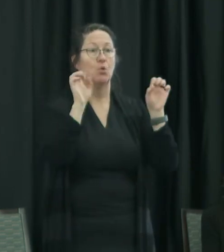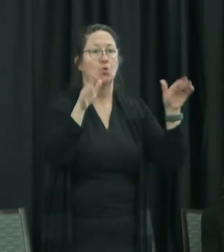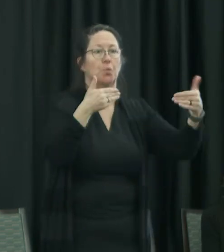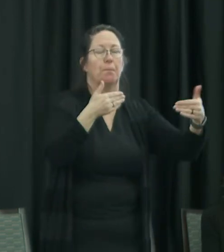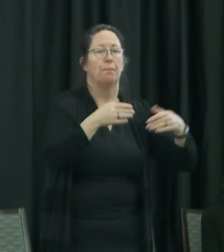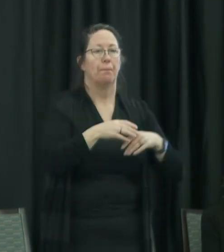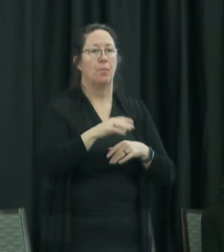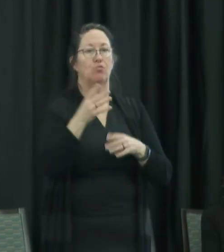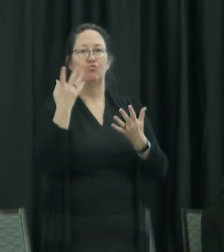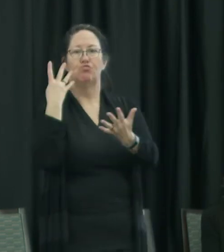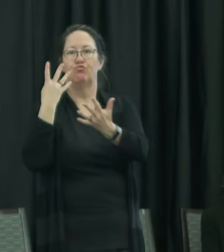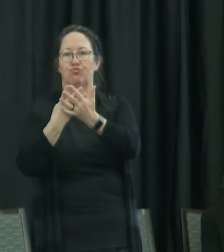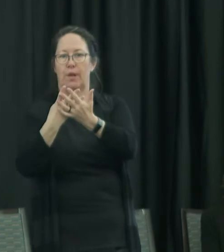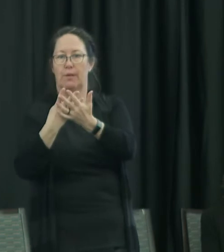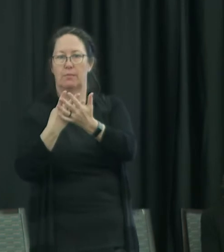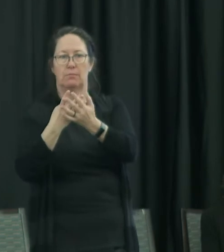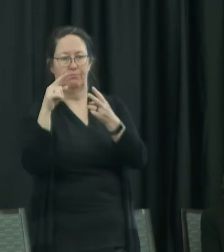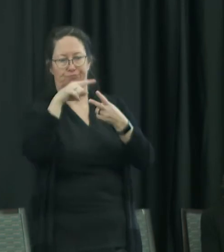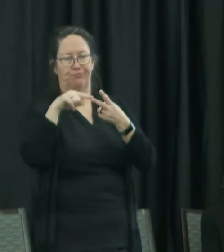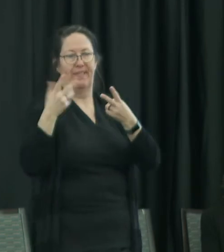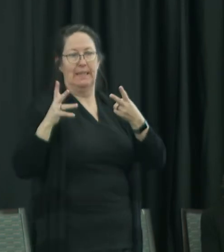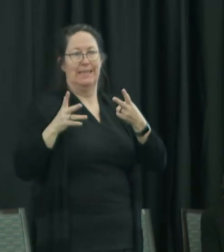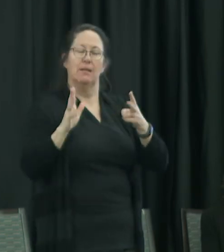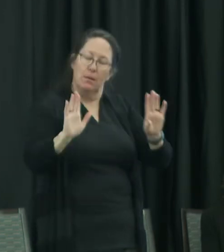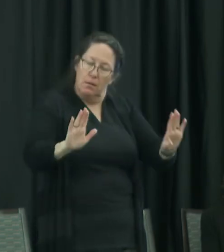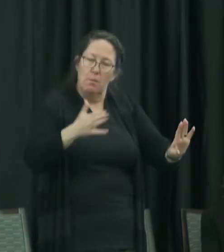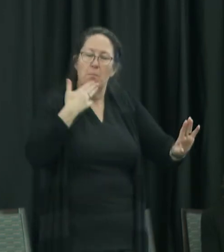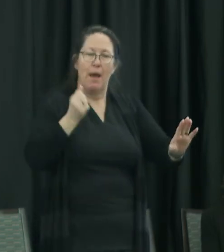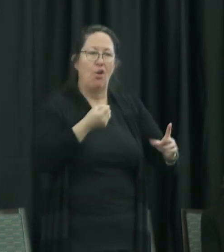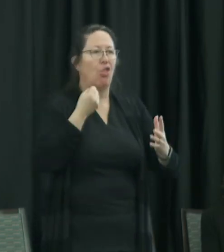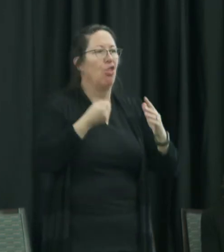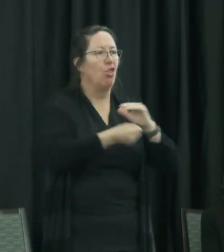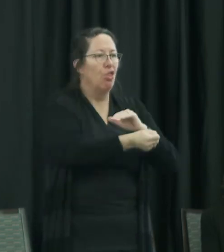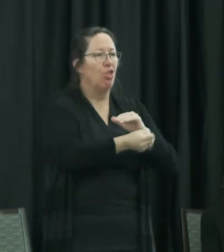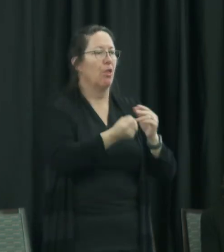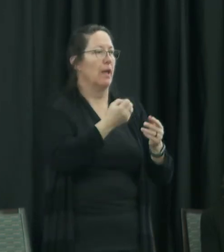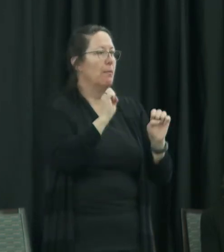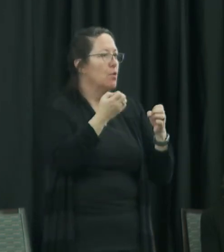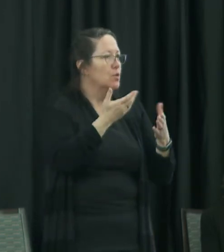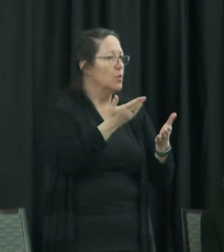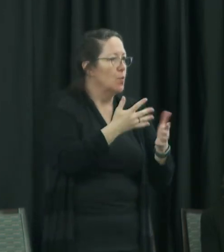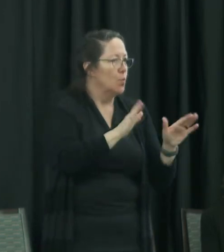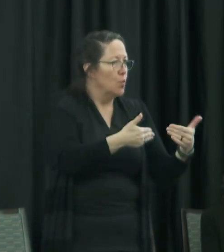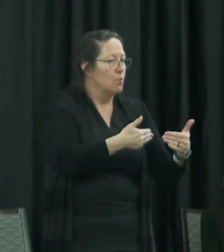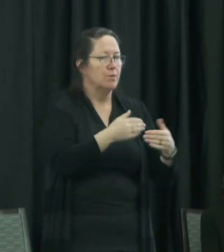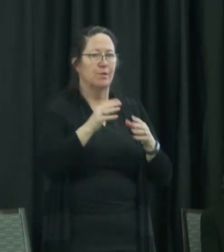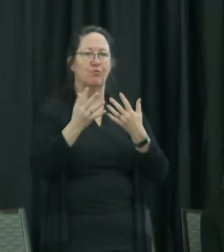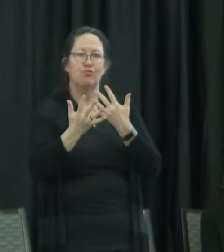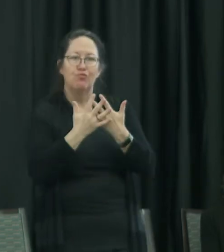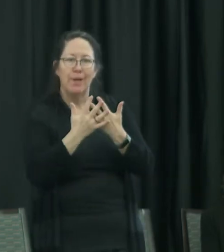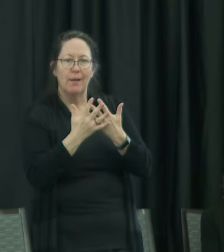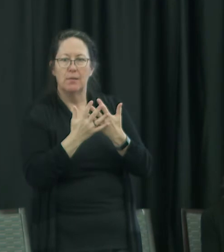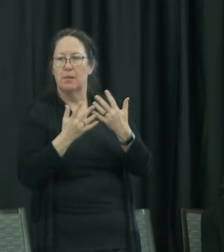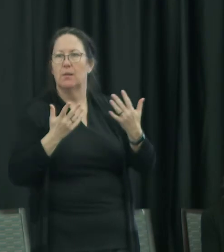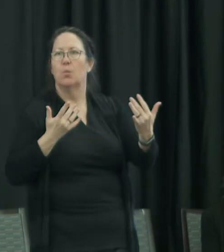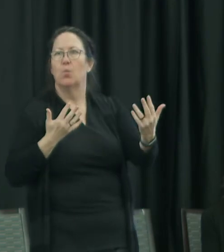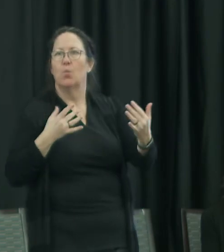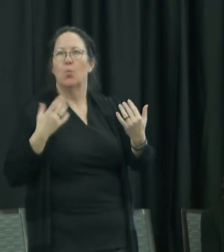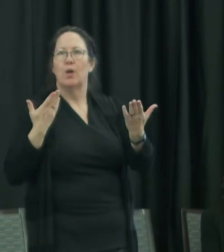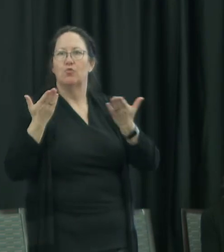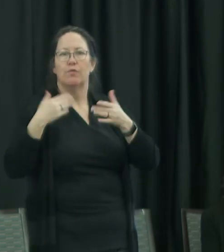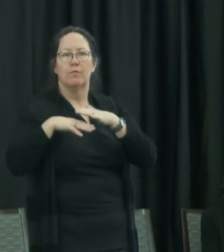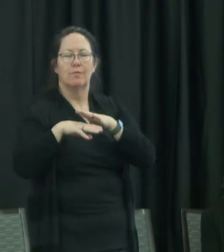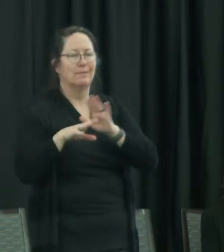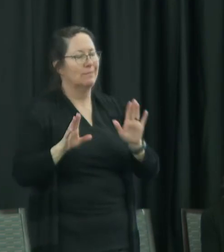room or jail. We can do better than housing people in emergency rooms and jails while they wait for services.